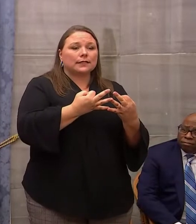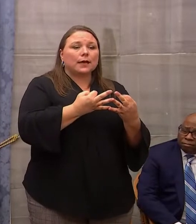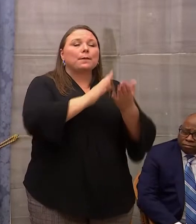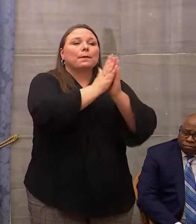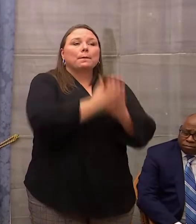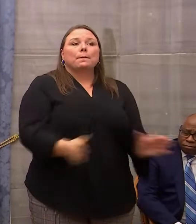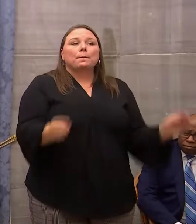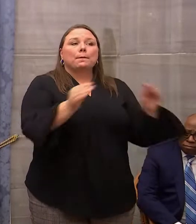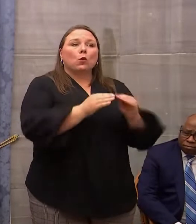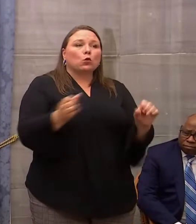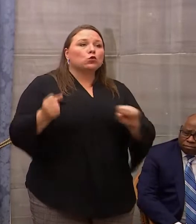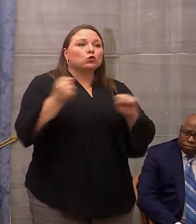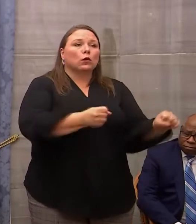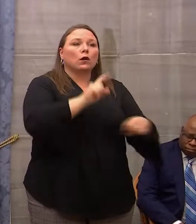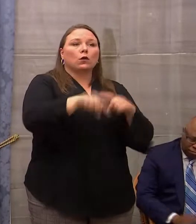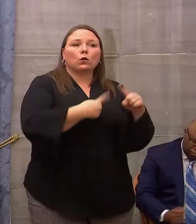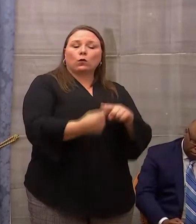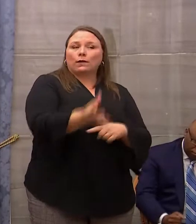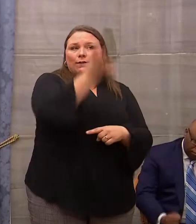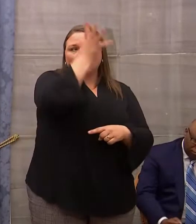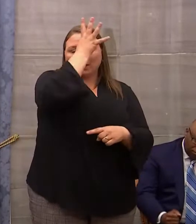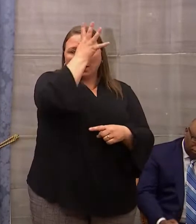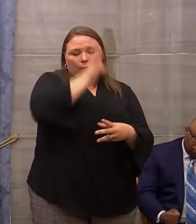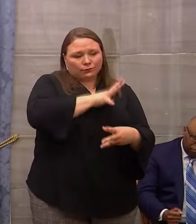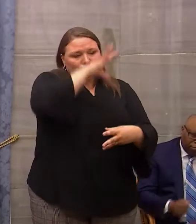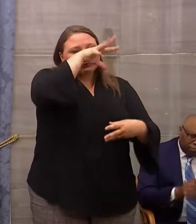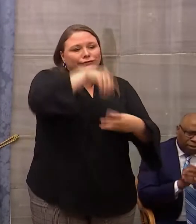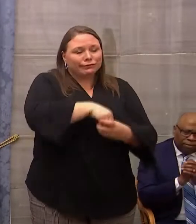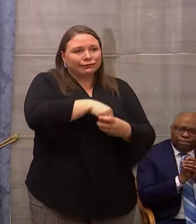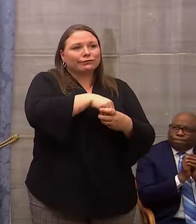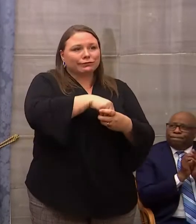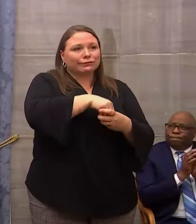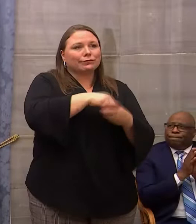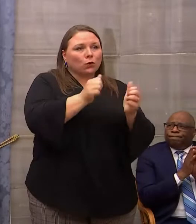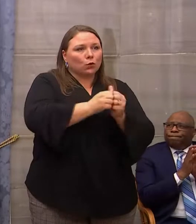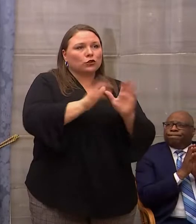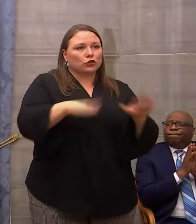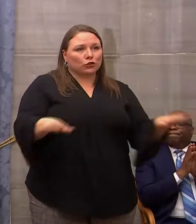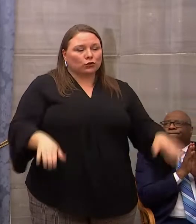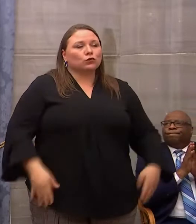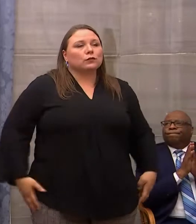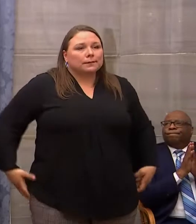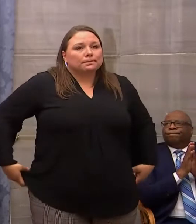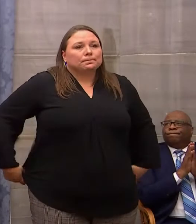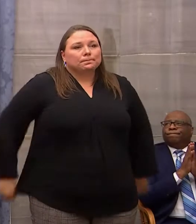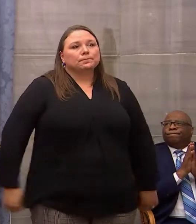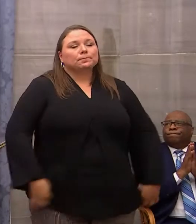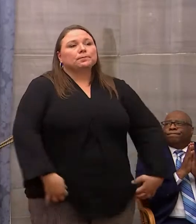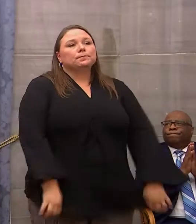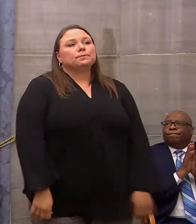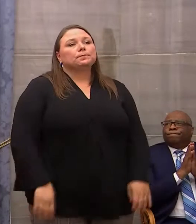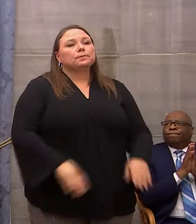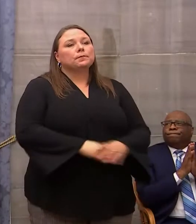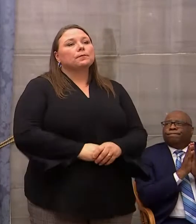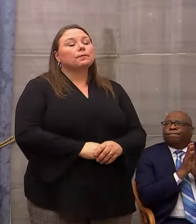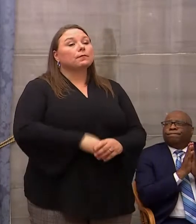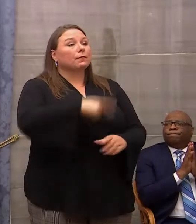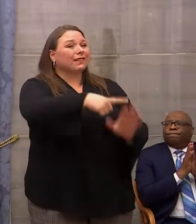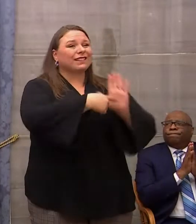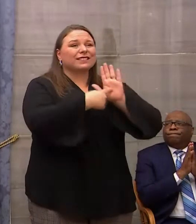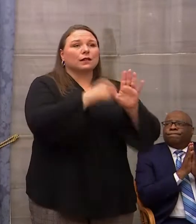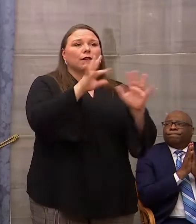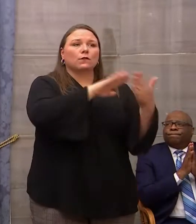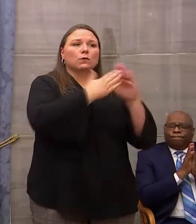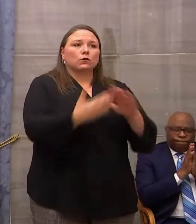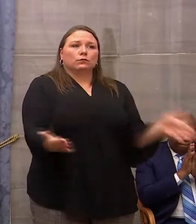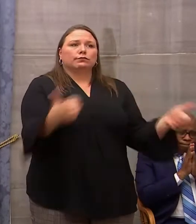stronger when fathers are engaged with their children. This is an example of a